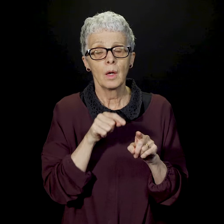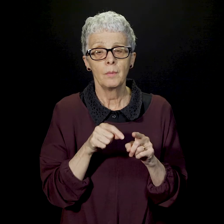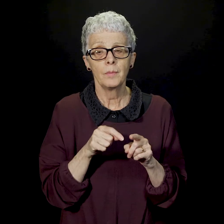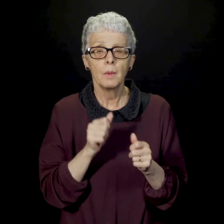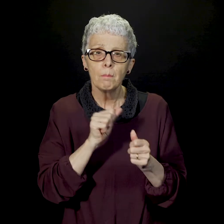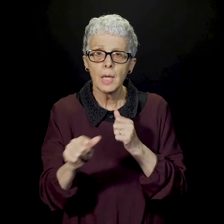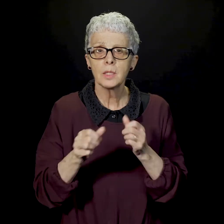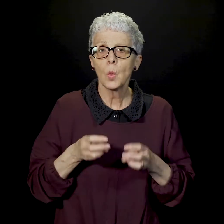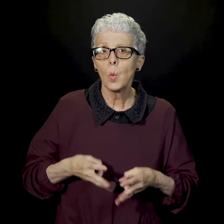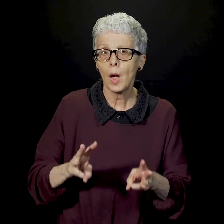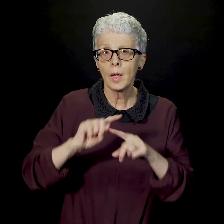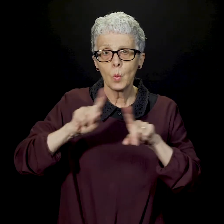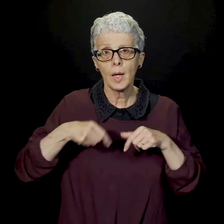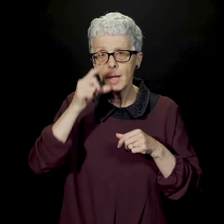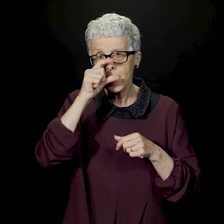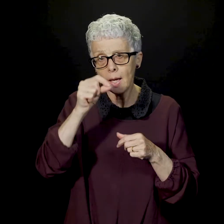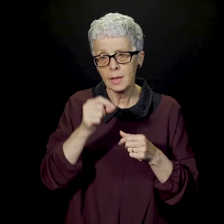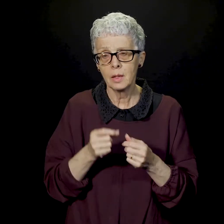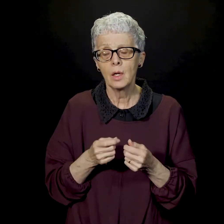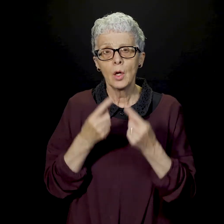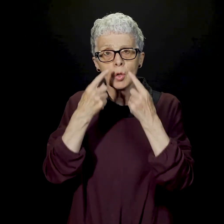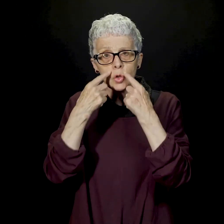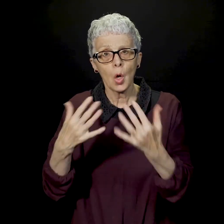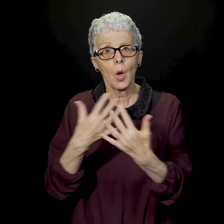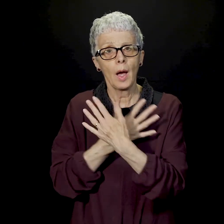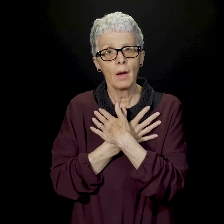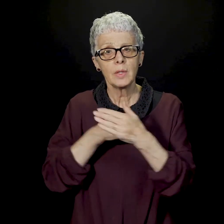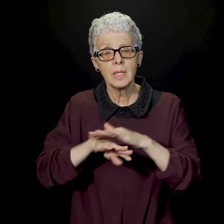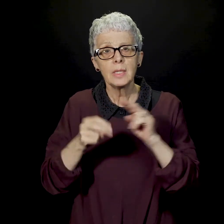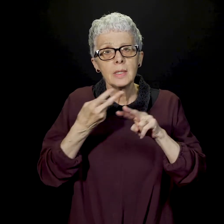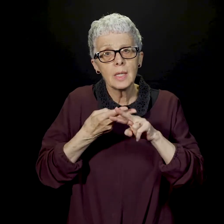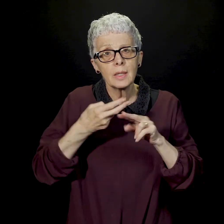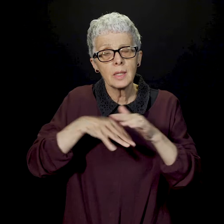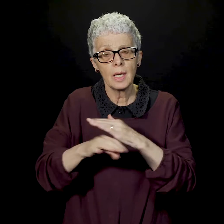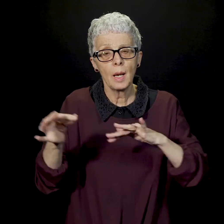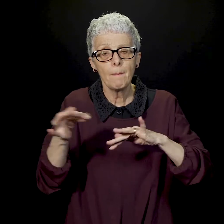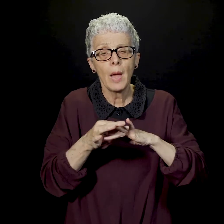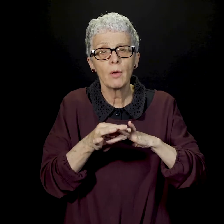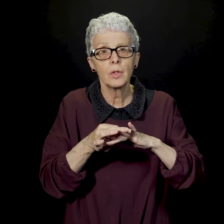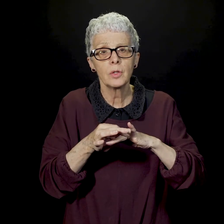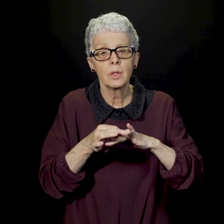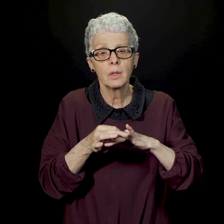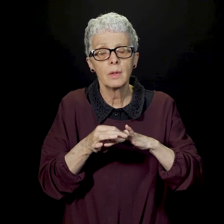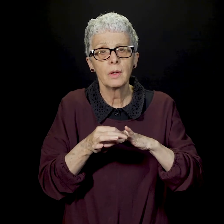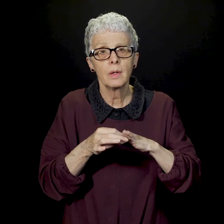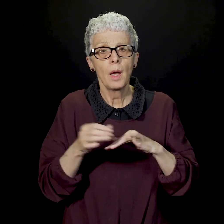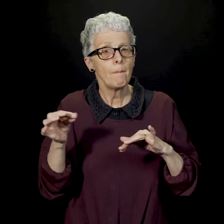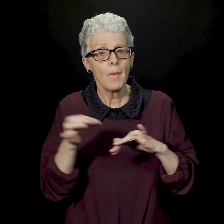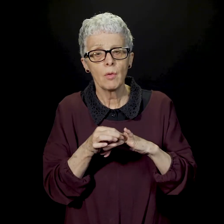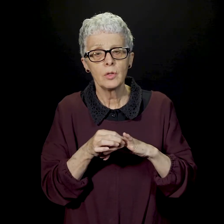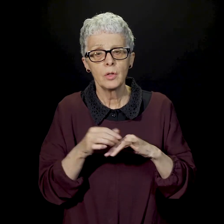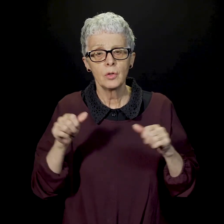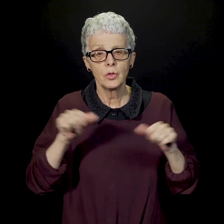of expression of sex is within a marriage? Why is that? Because it was never intended that marriage would